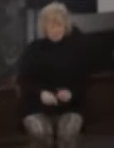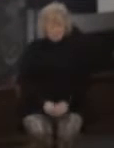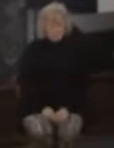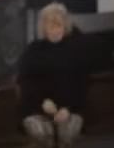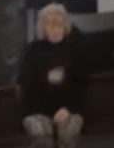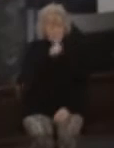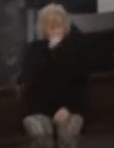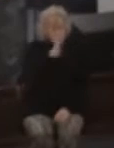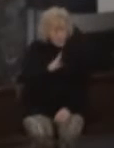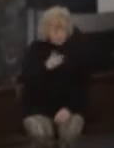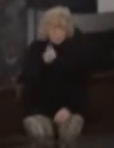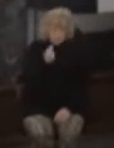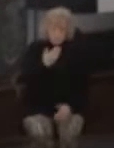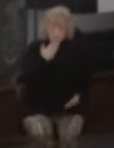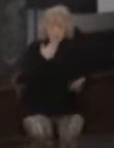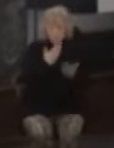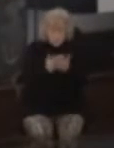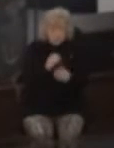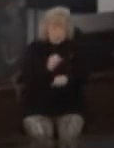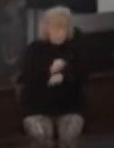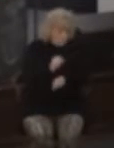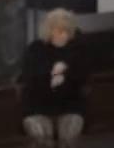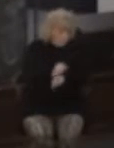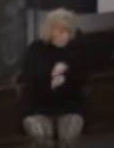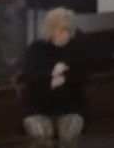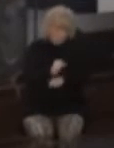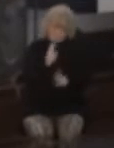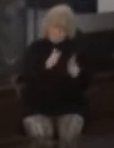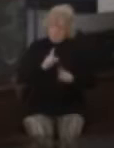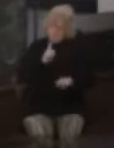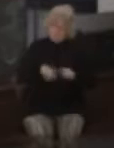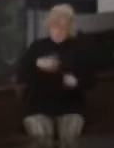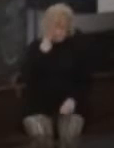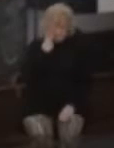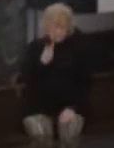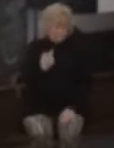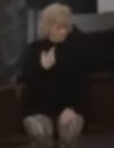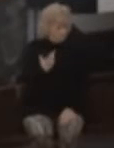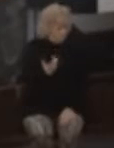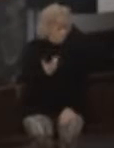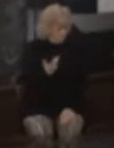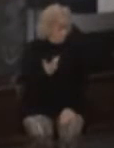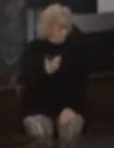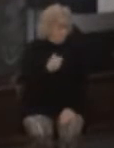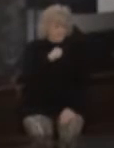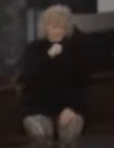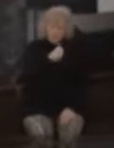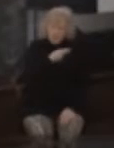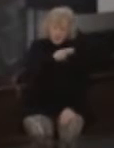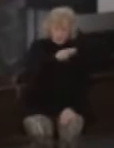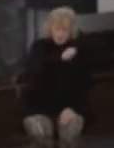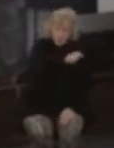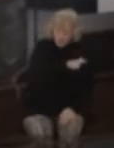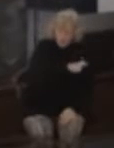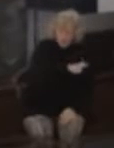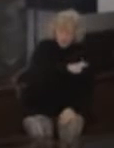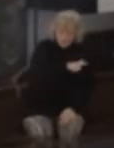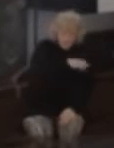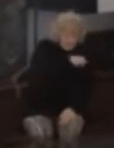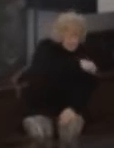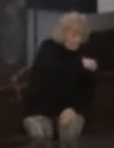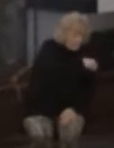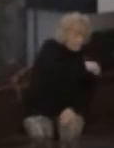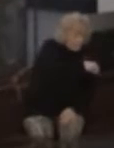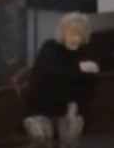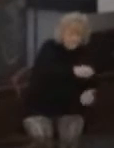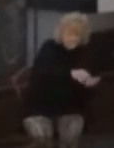God was doing a great work. Not Paul, he planted. Not Apollos, he watered, but God, because he's